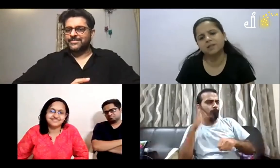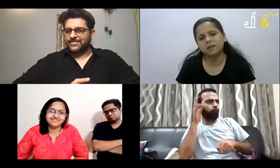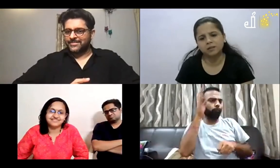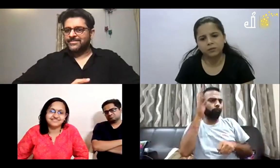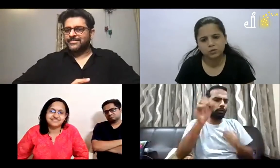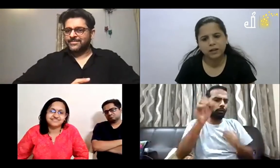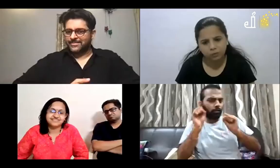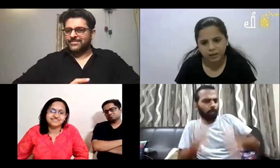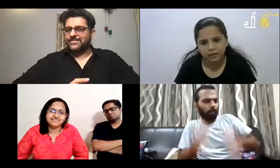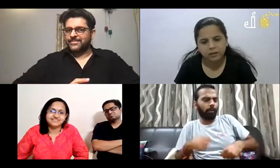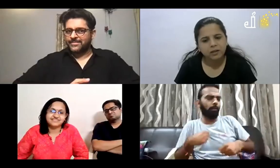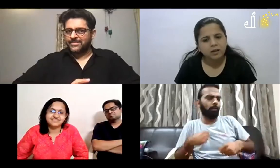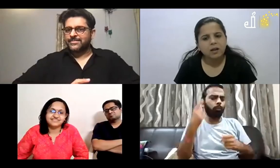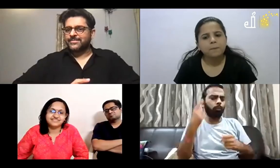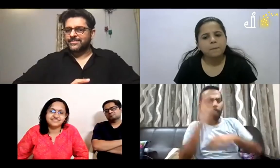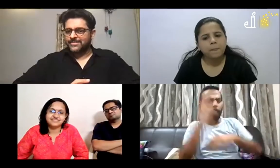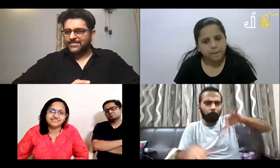can succeed in the future. I know that,